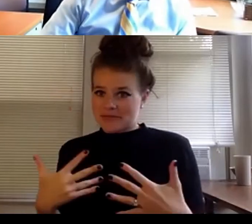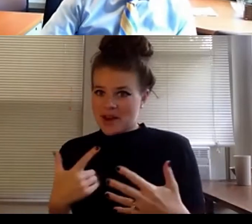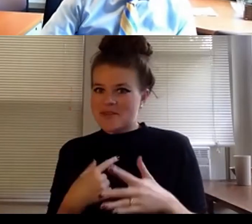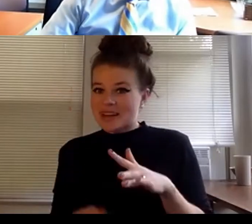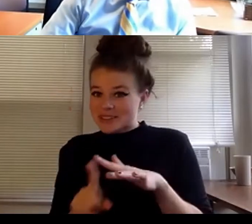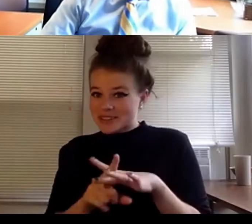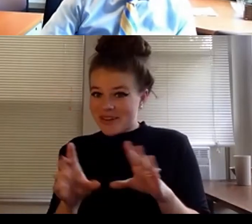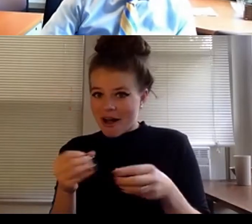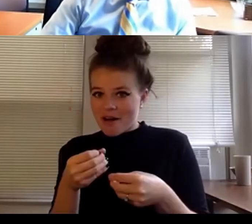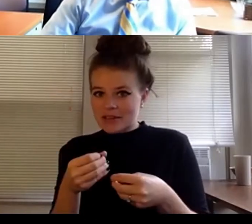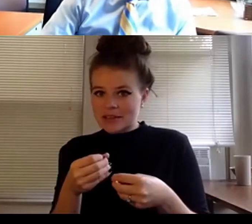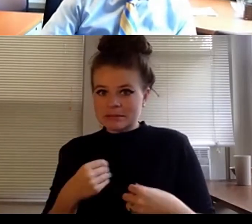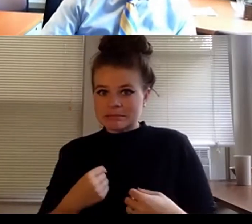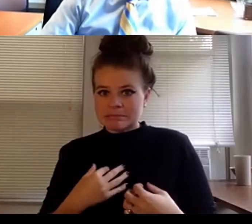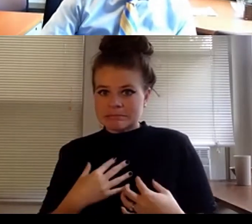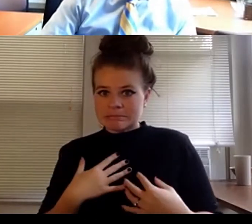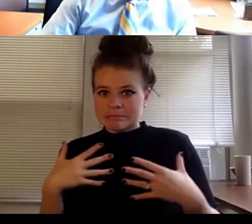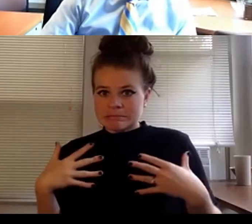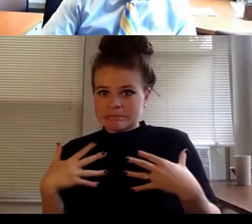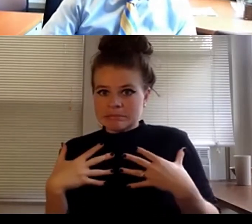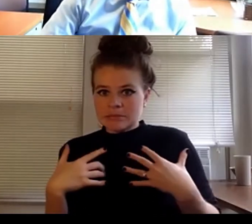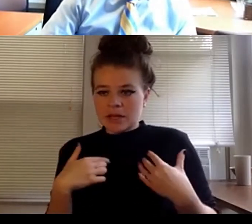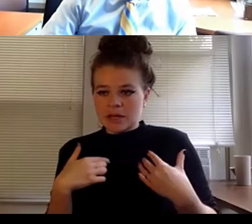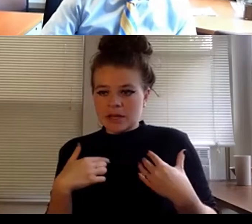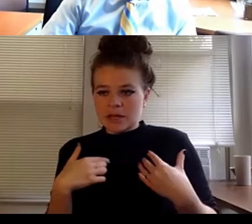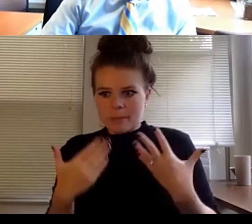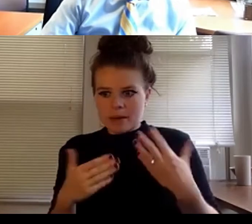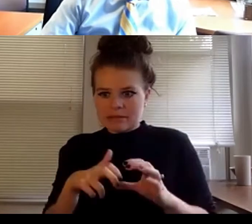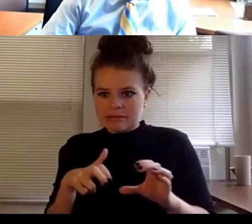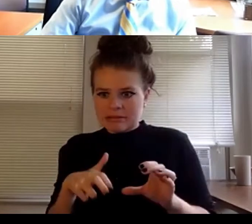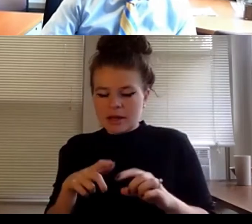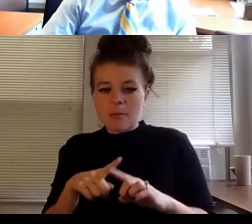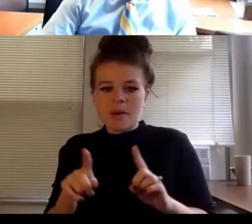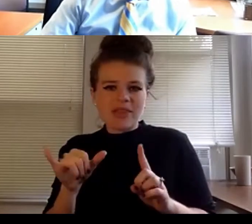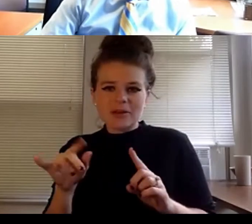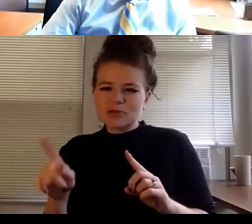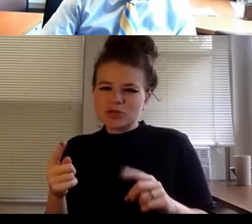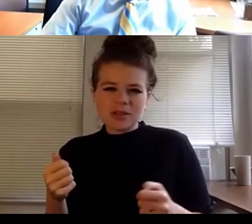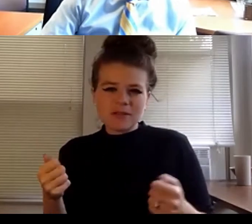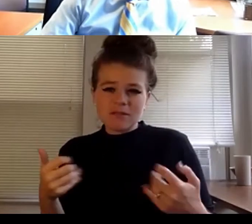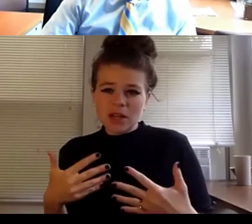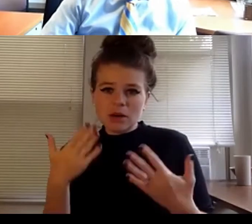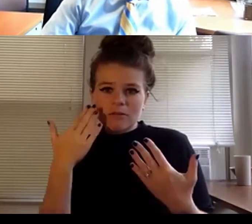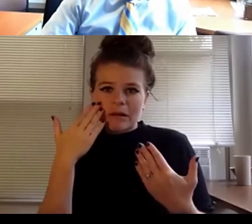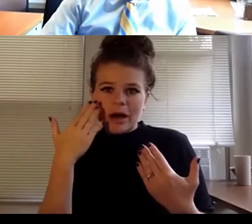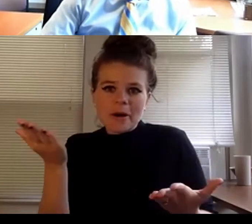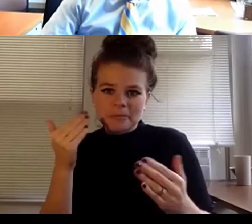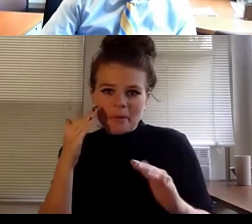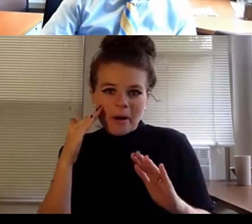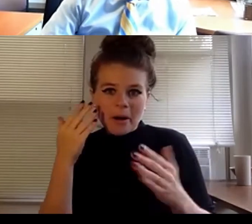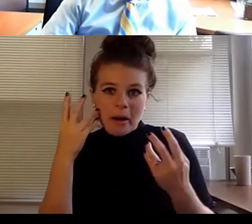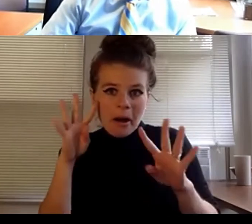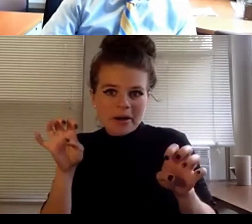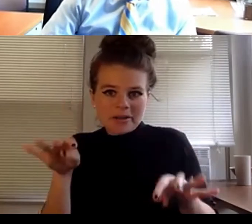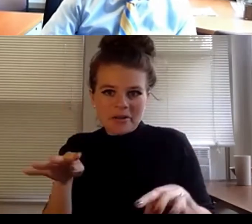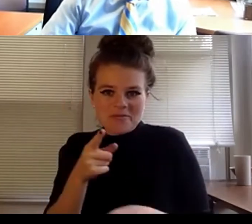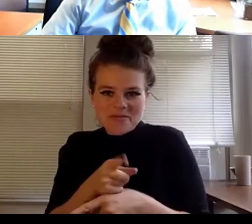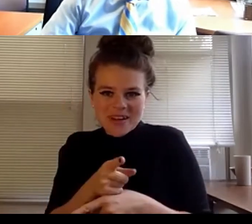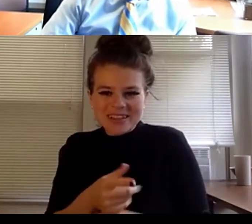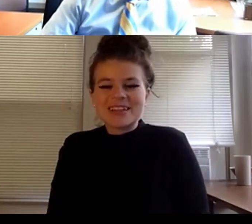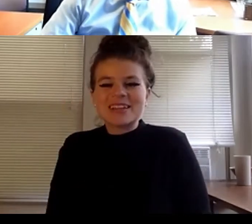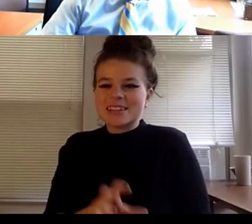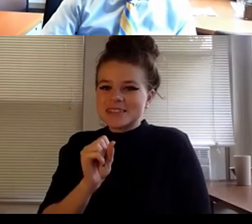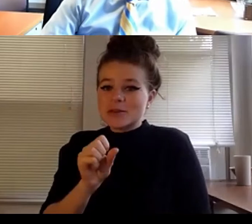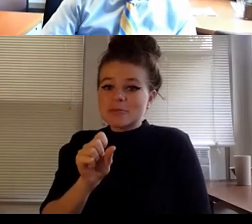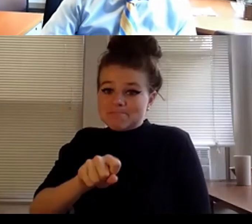fear almost, said, you really don't want to do this. And that was just a fear of we're all afraid of the unknown. We just